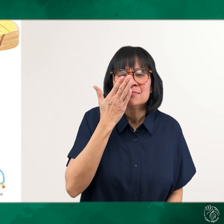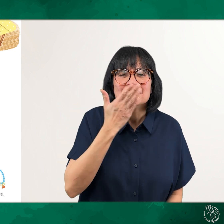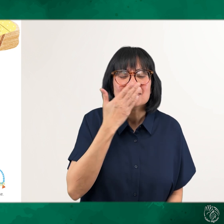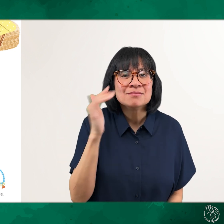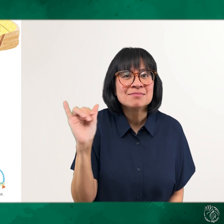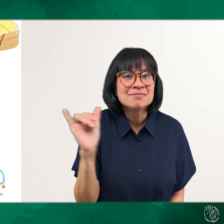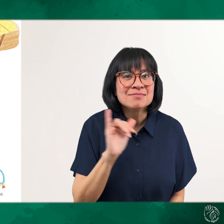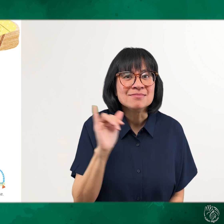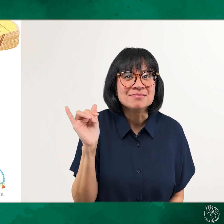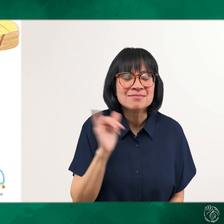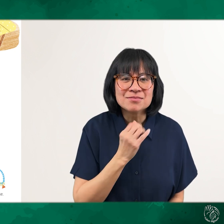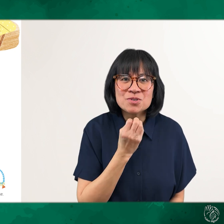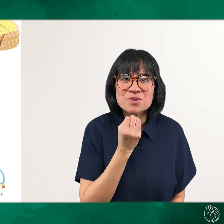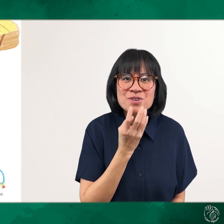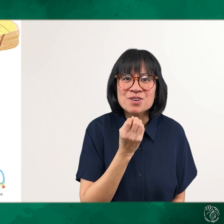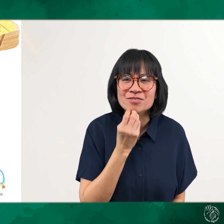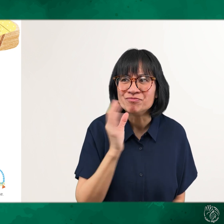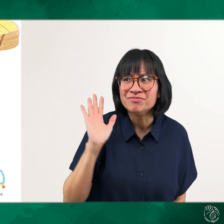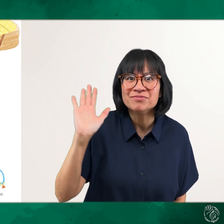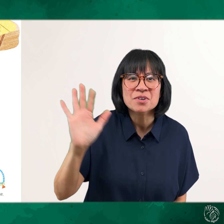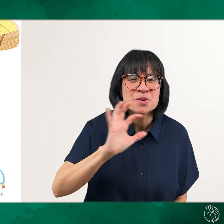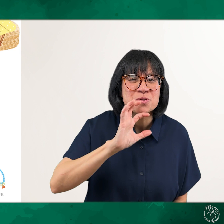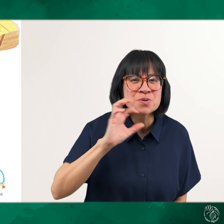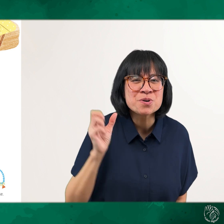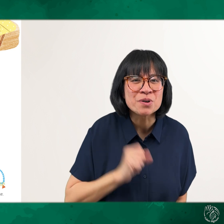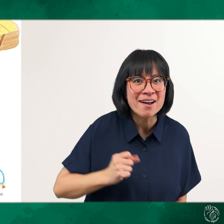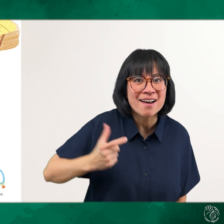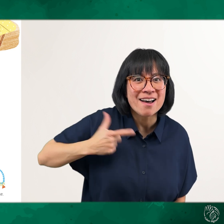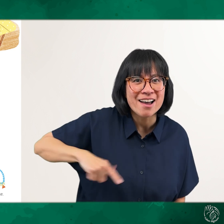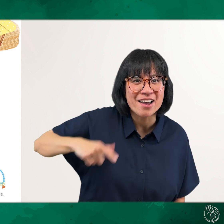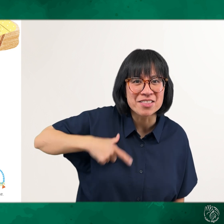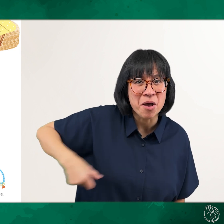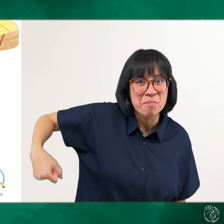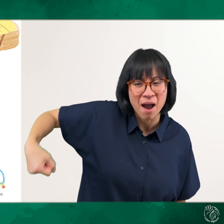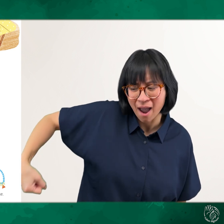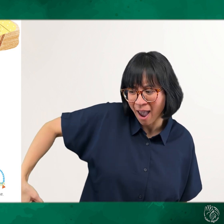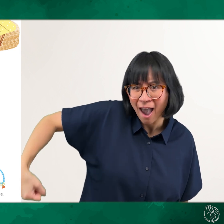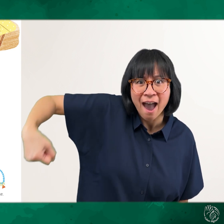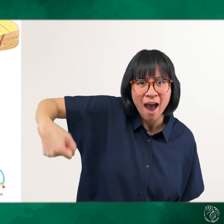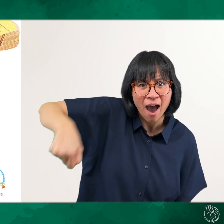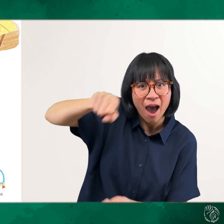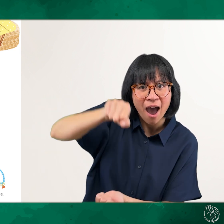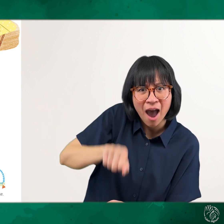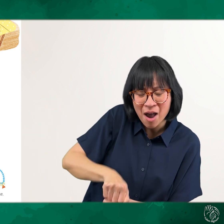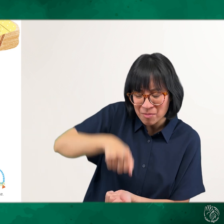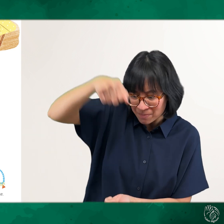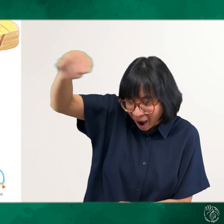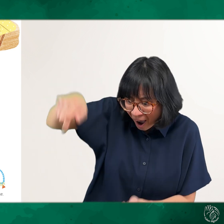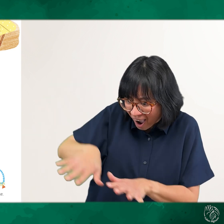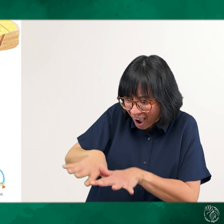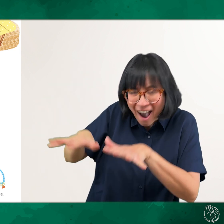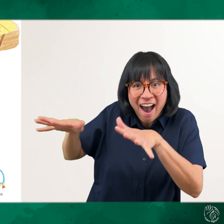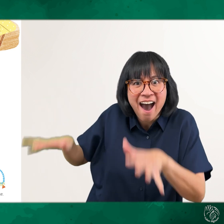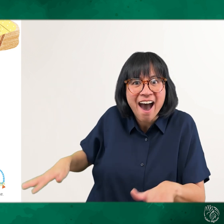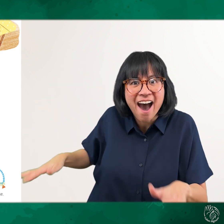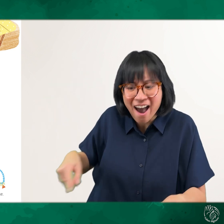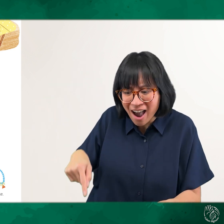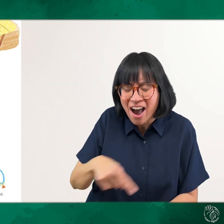Summer smells like when Lola unzips her old leather suitcase, and inside has